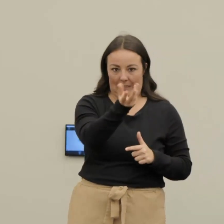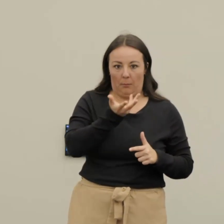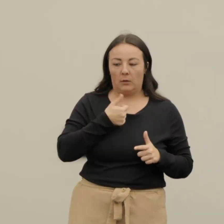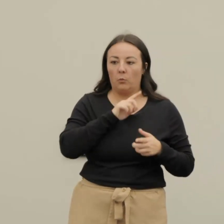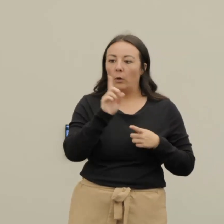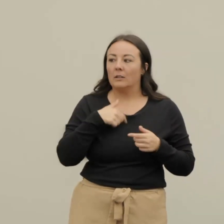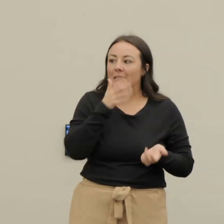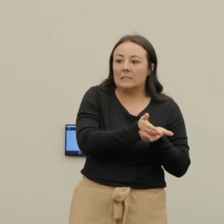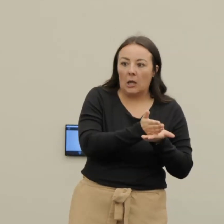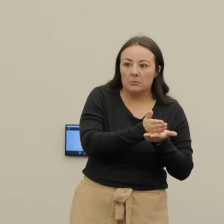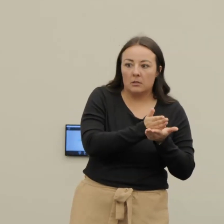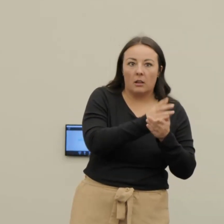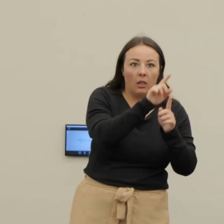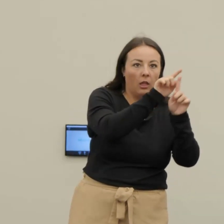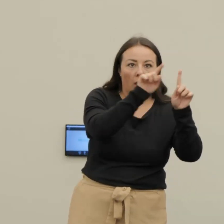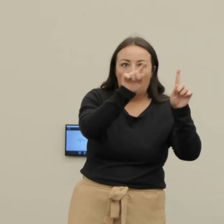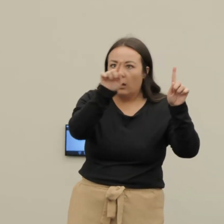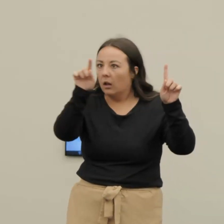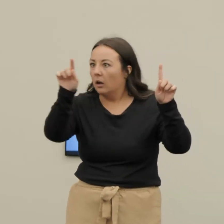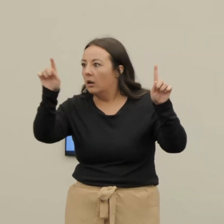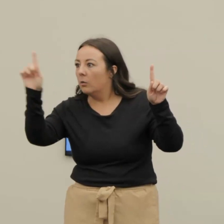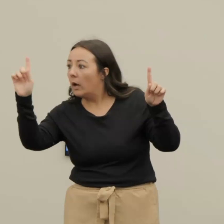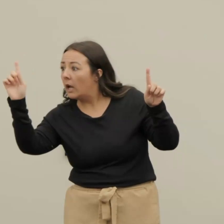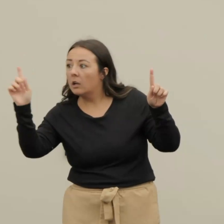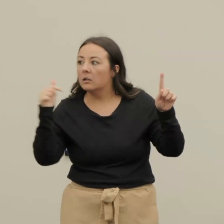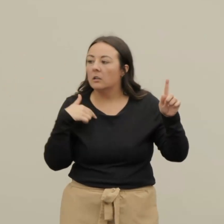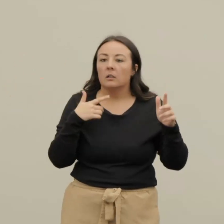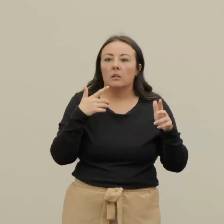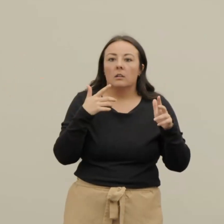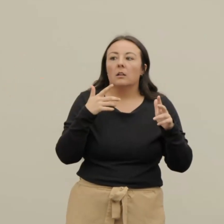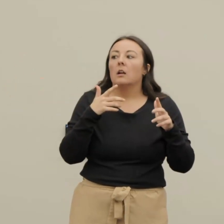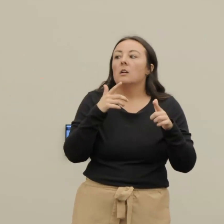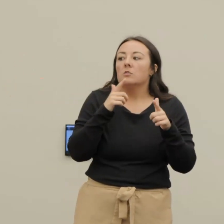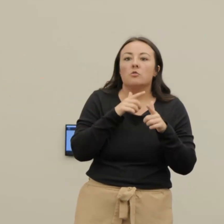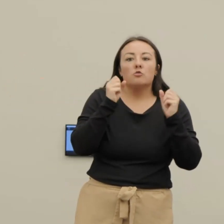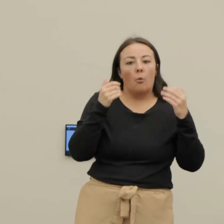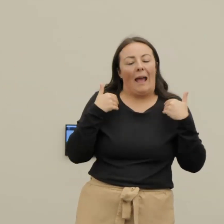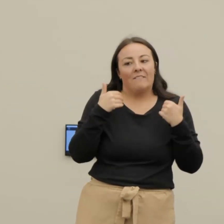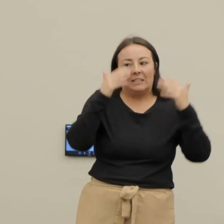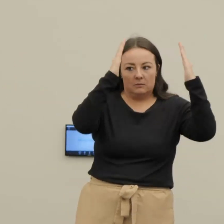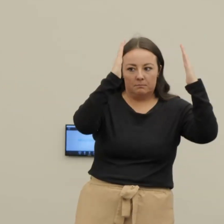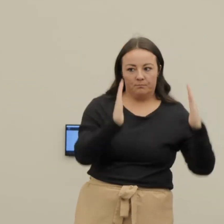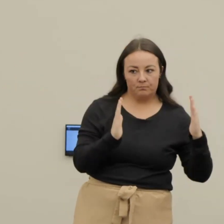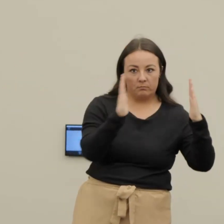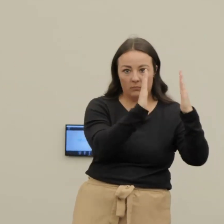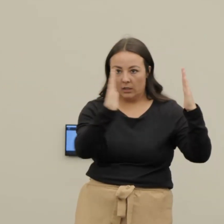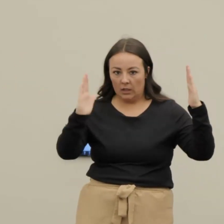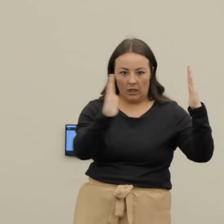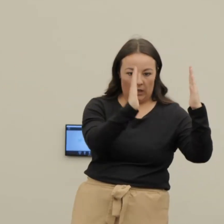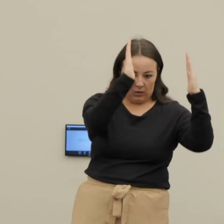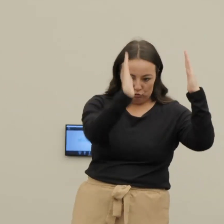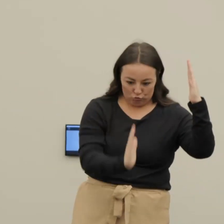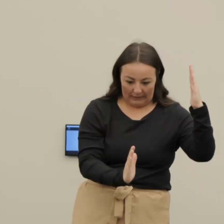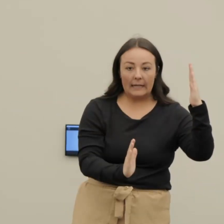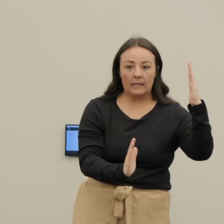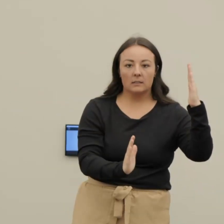like, where is it? Where is it? Where is it? Oh, it's over here further. Uh-huh. No, it ended a little sooner. So Right. having that straight, because that basically like makes a straight